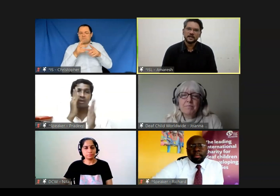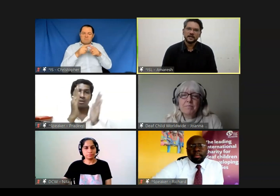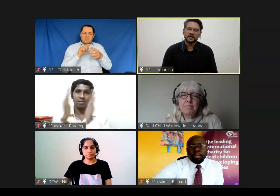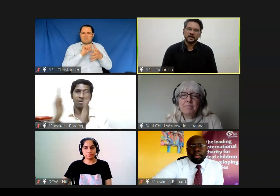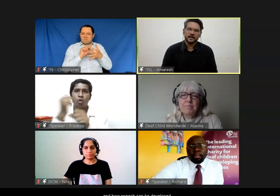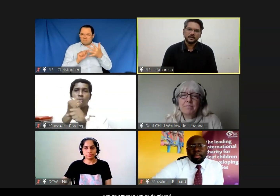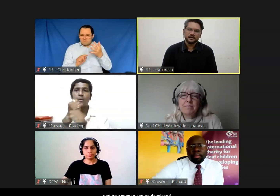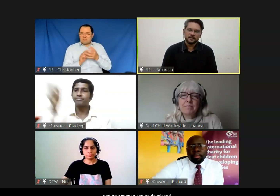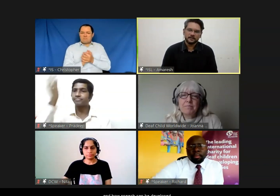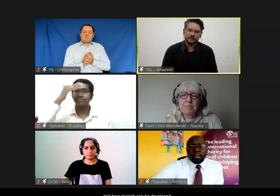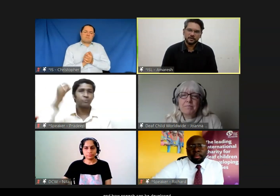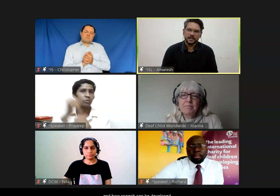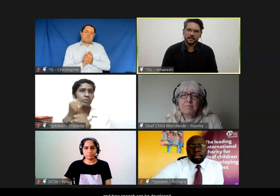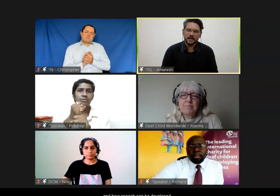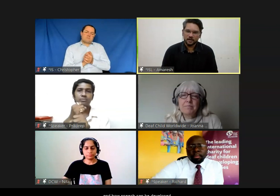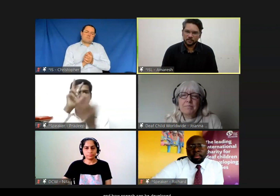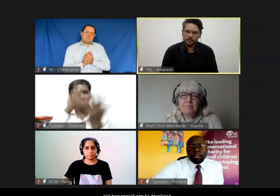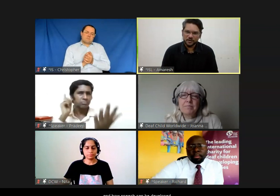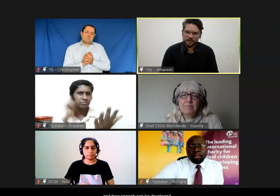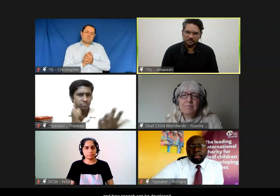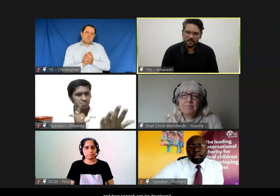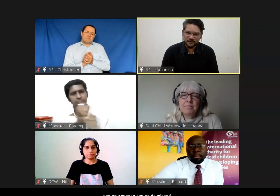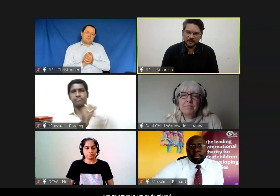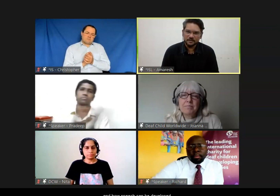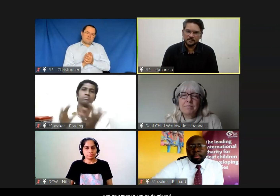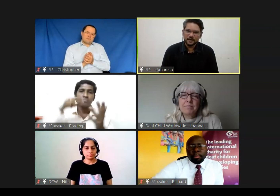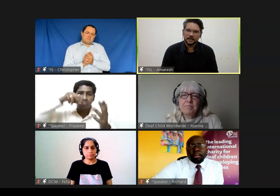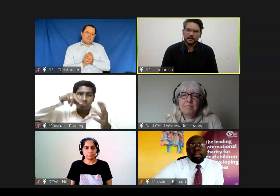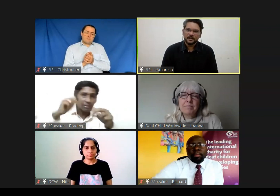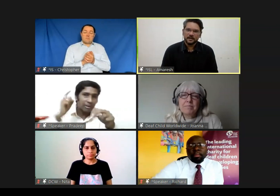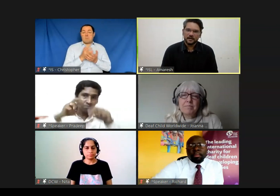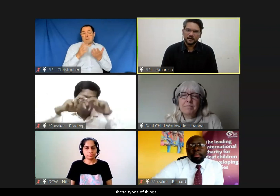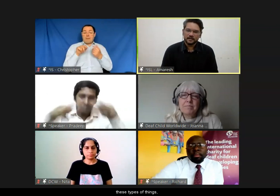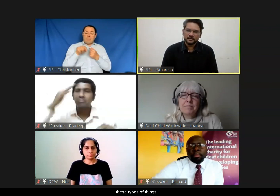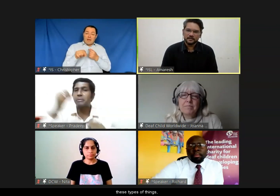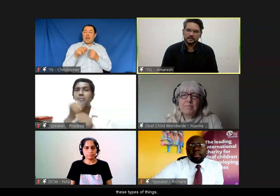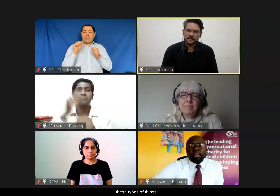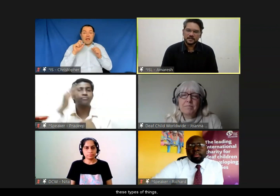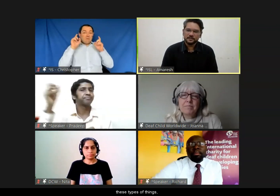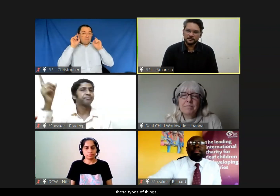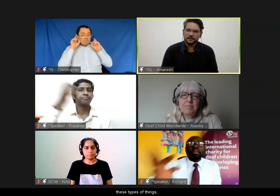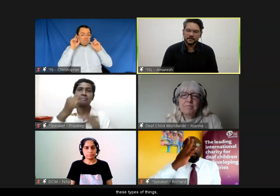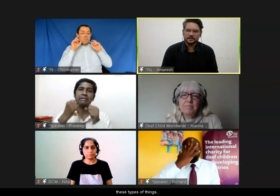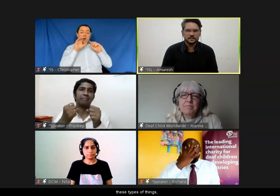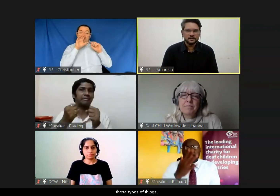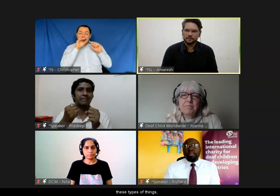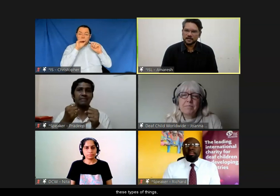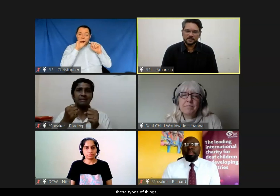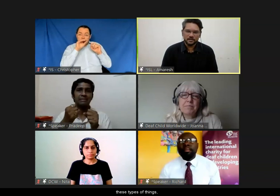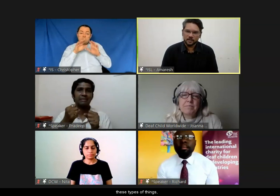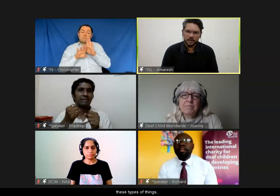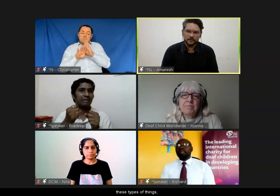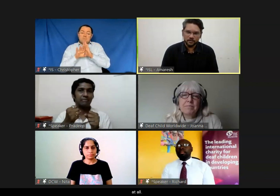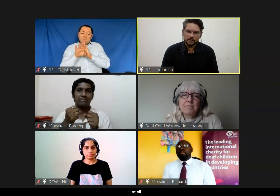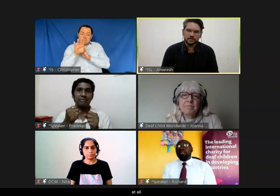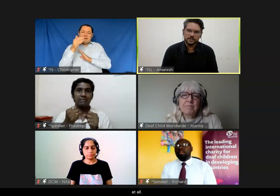loss, and how speech can be developed, and these kinds of things the parents